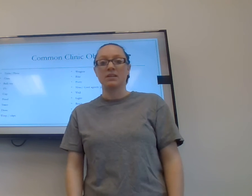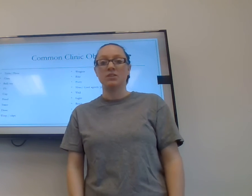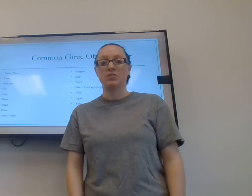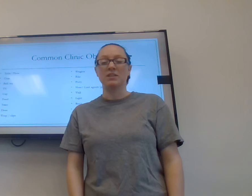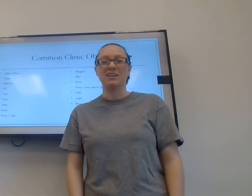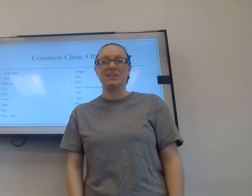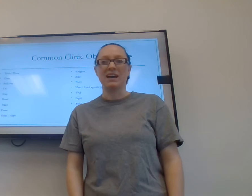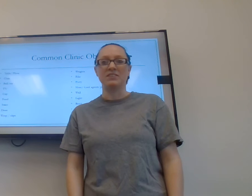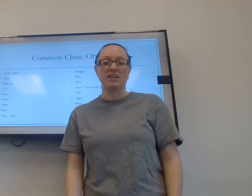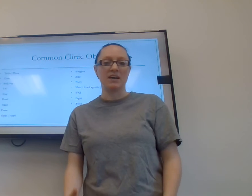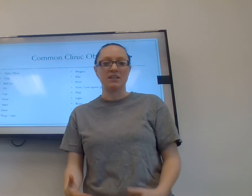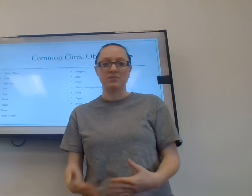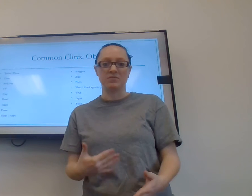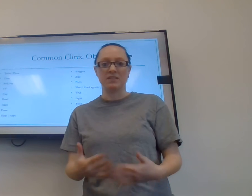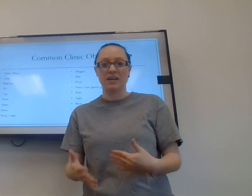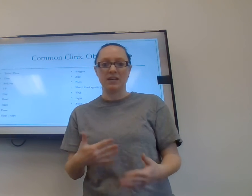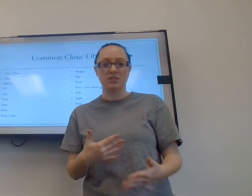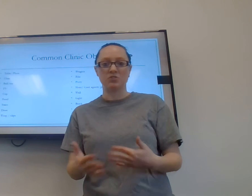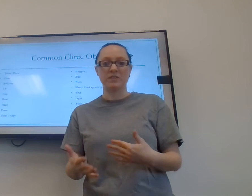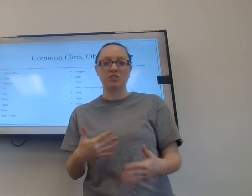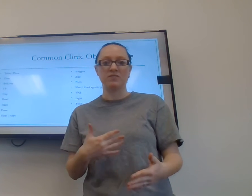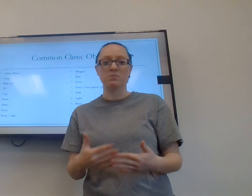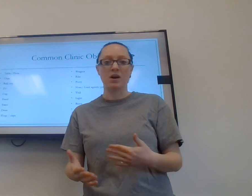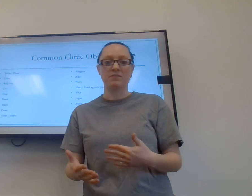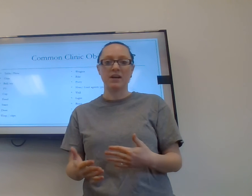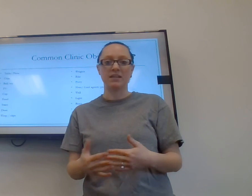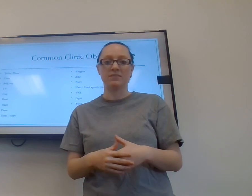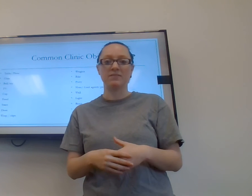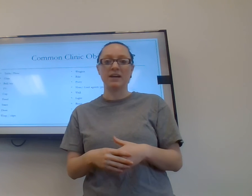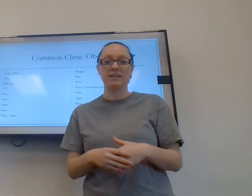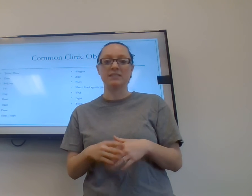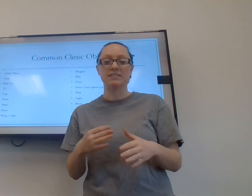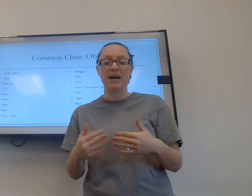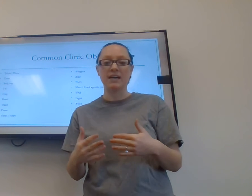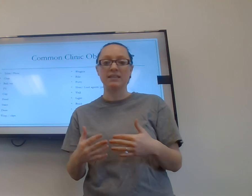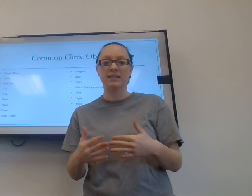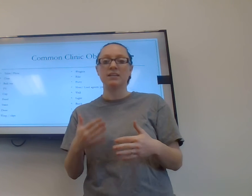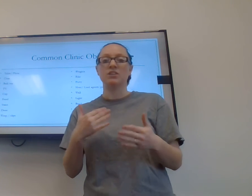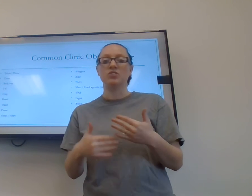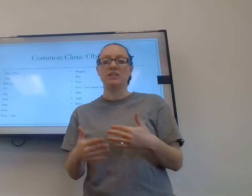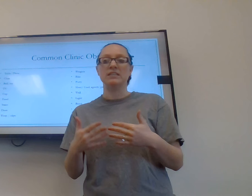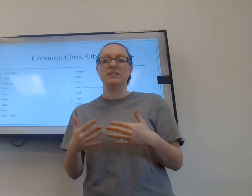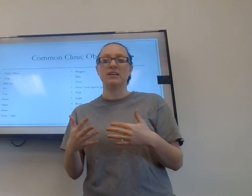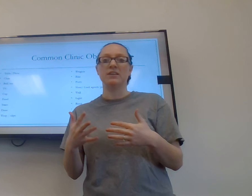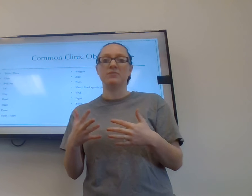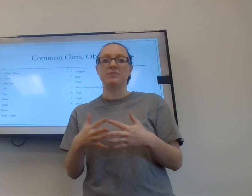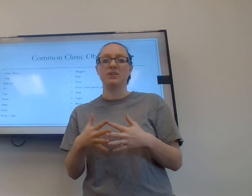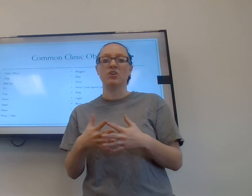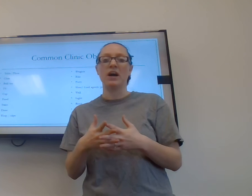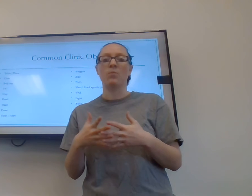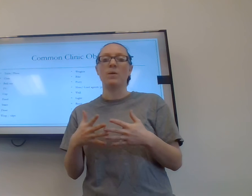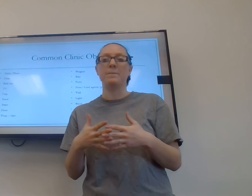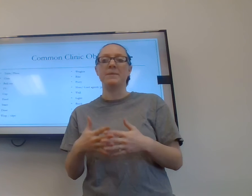You're going to have to kind of gauge, especially if you're modifying a sign. You need to figure out what best